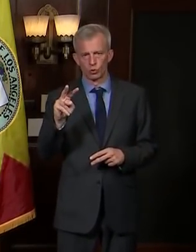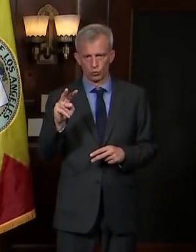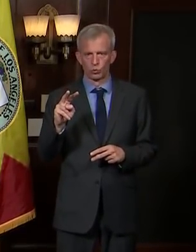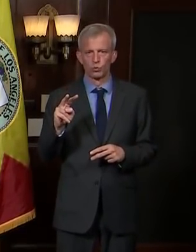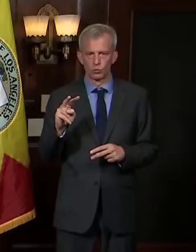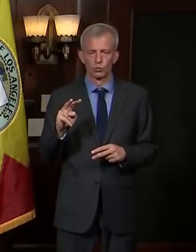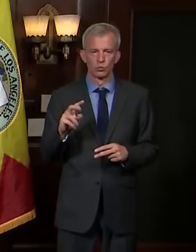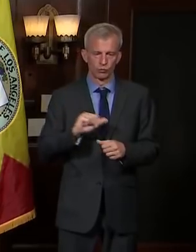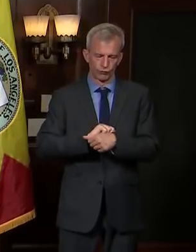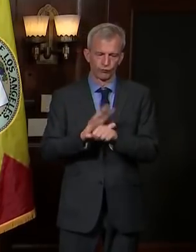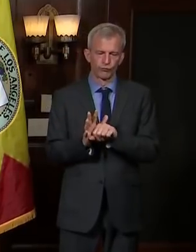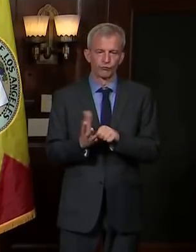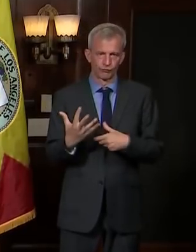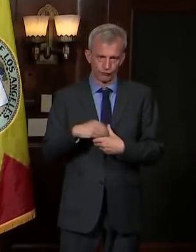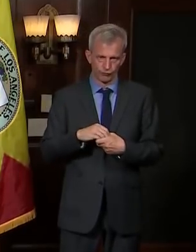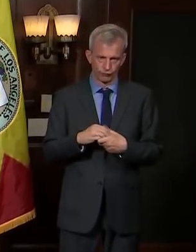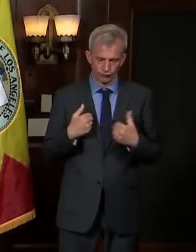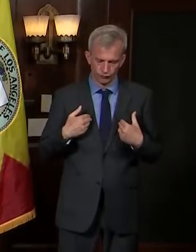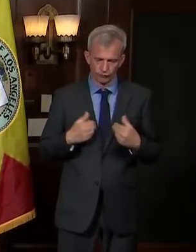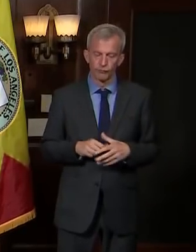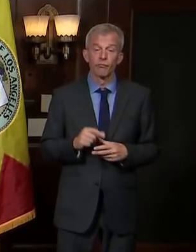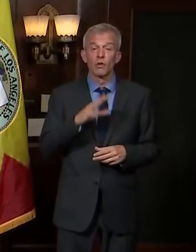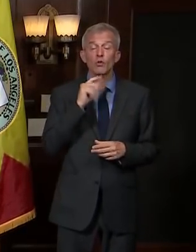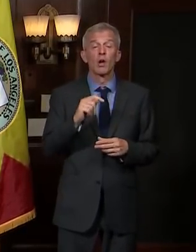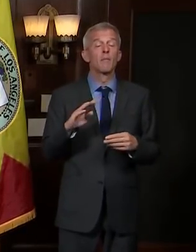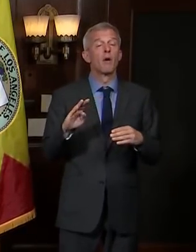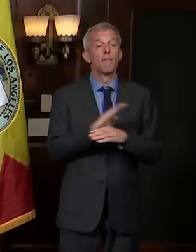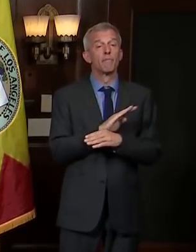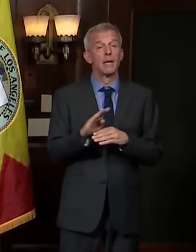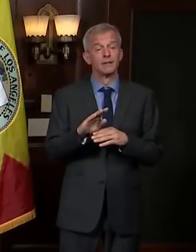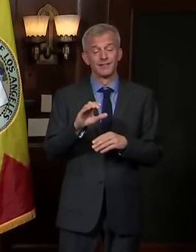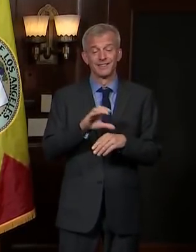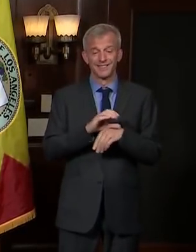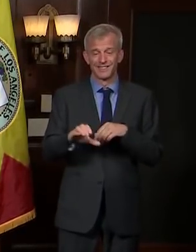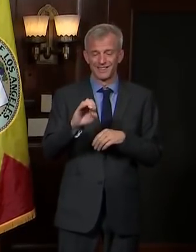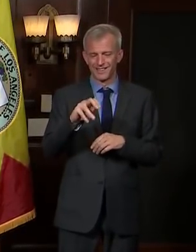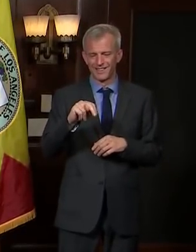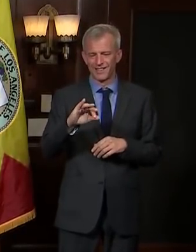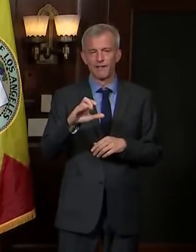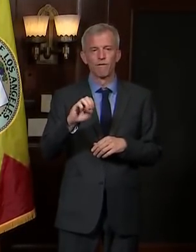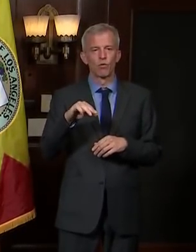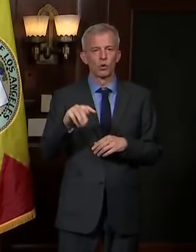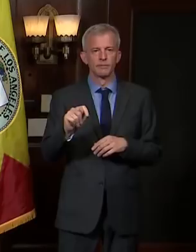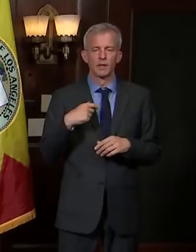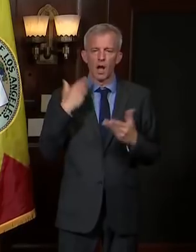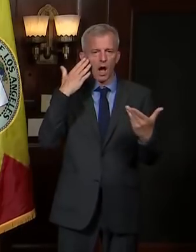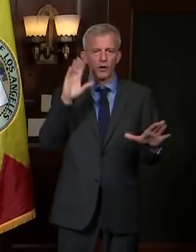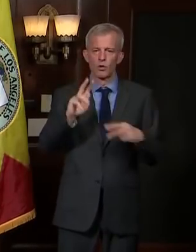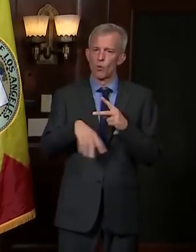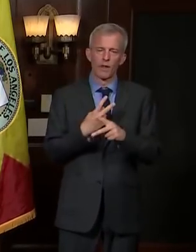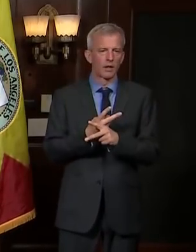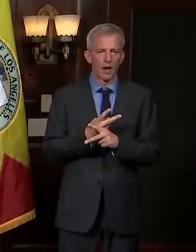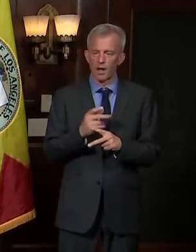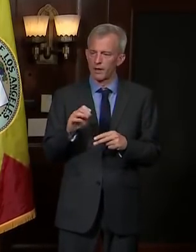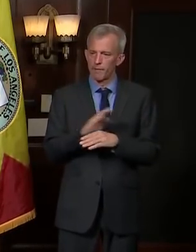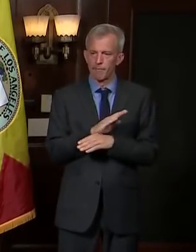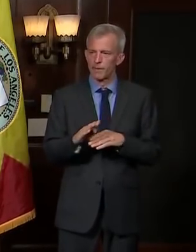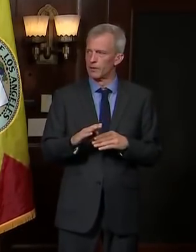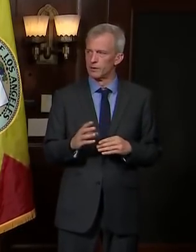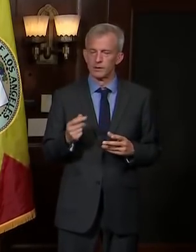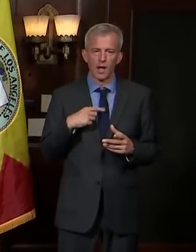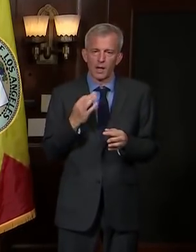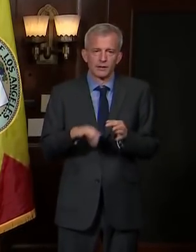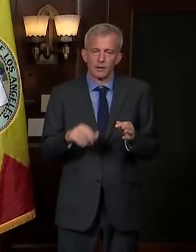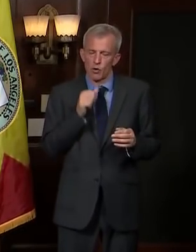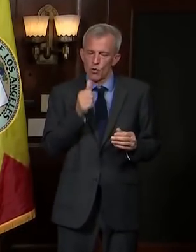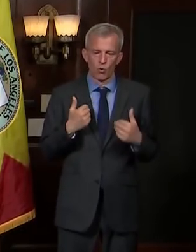there as well. In terms of the business enforcement, no, it's just that I don't know the particular ones. I was given those numbers just on the way in, so it's just that I don't have